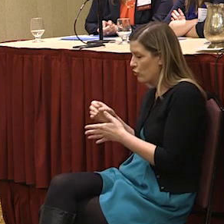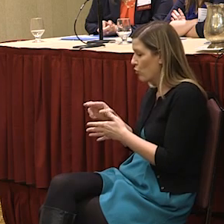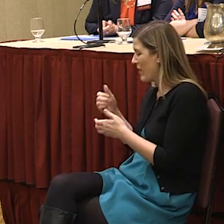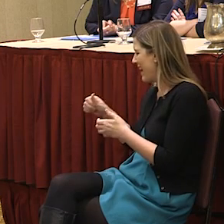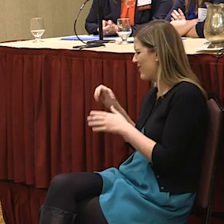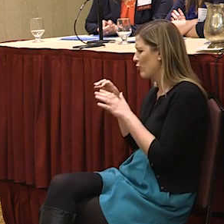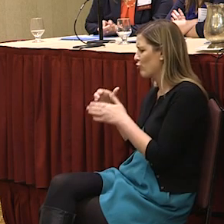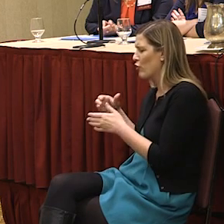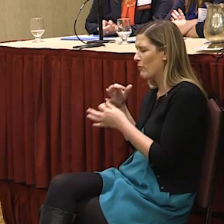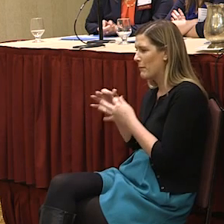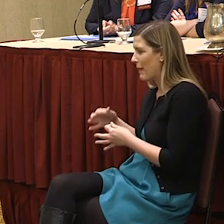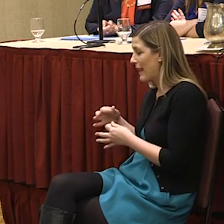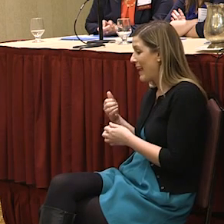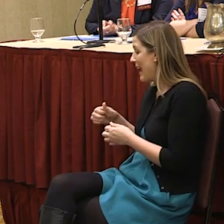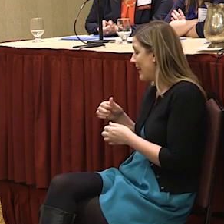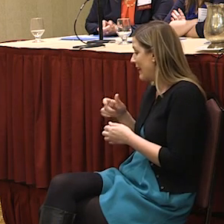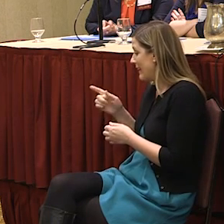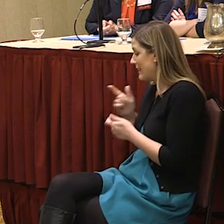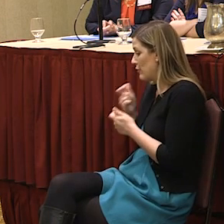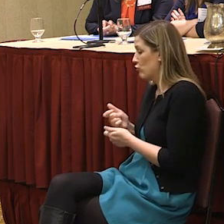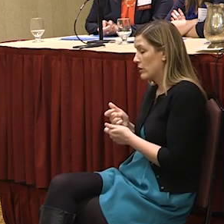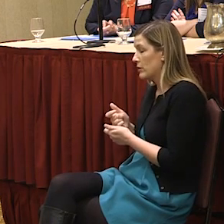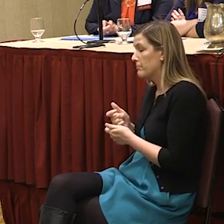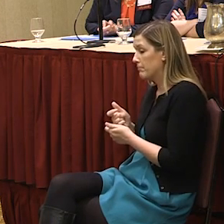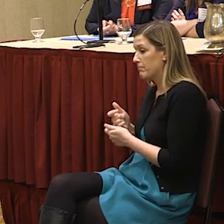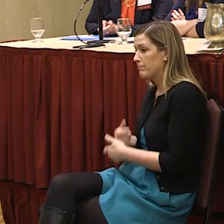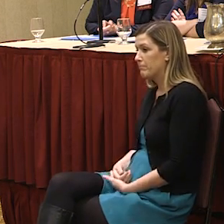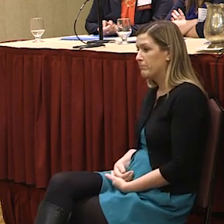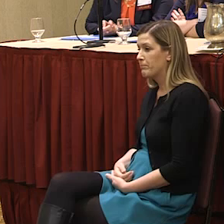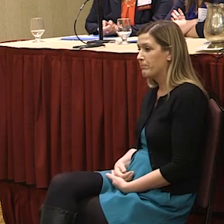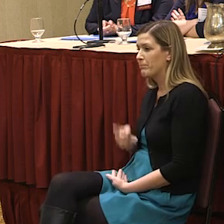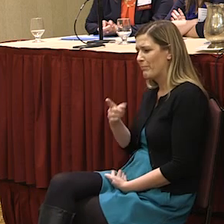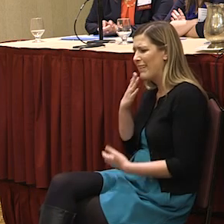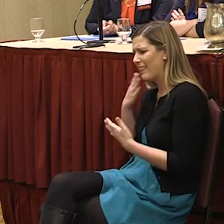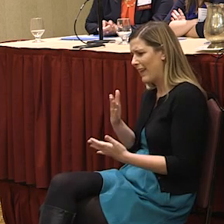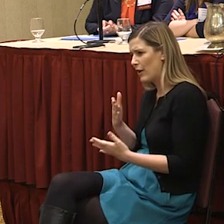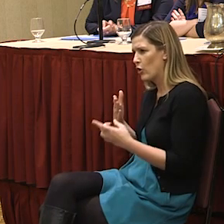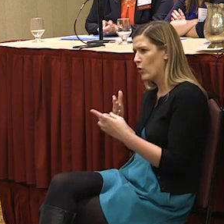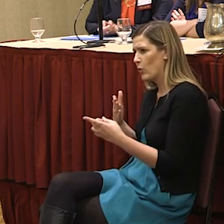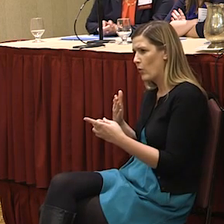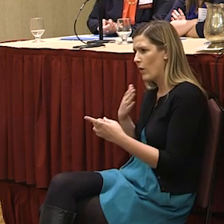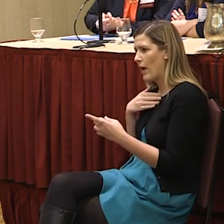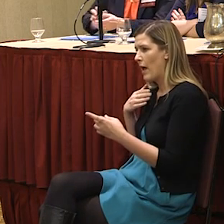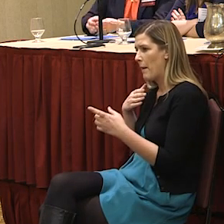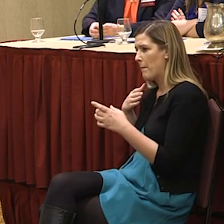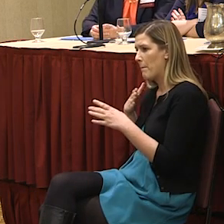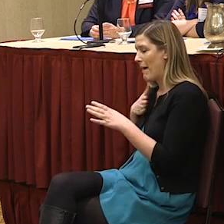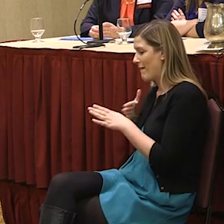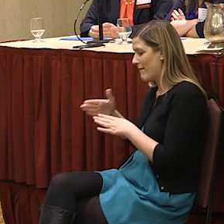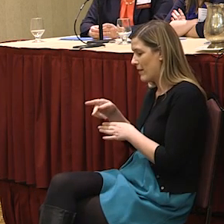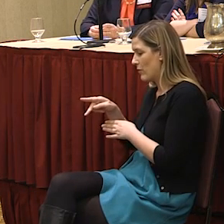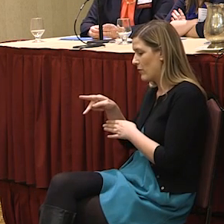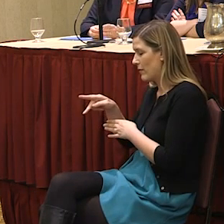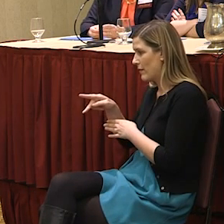of group that's interested. We'll be happy to do that. Thank you. I just wanted to, because I'm going into physiatry. That's my field